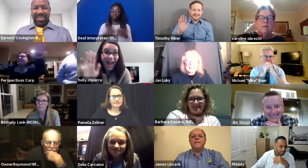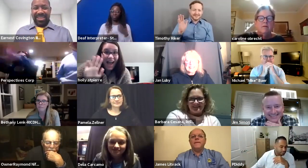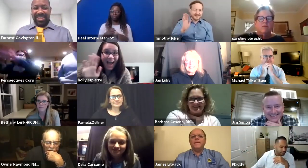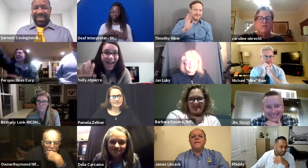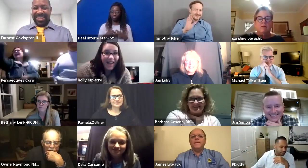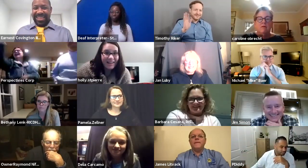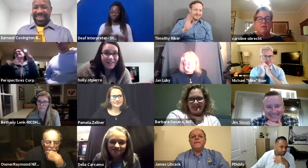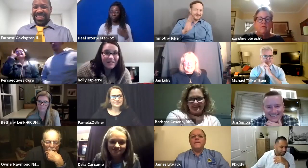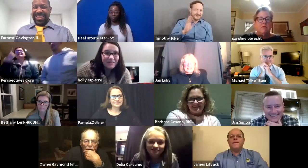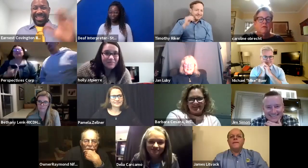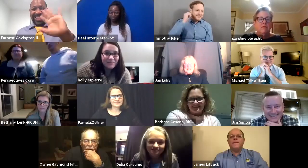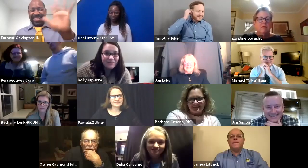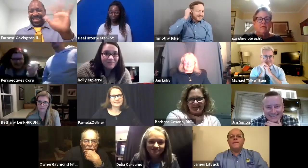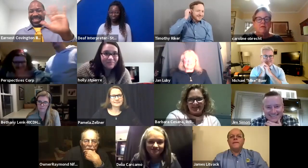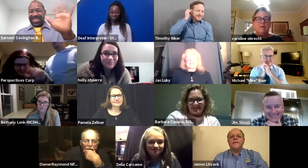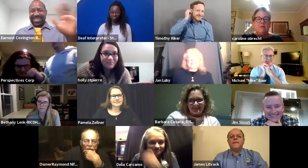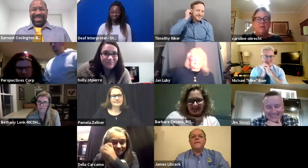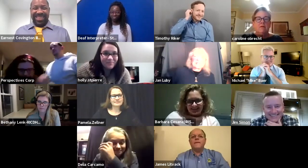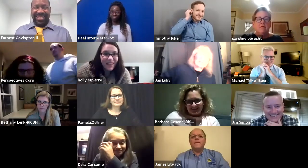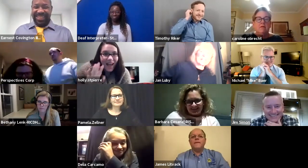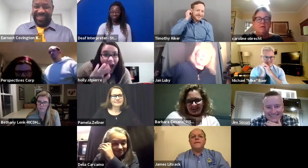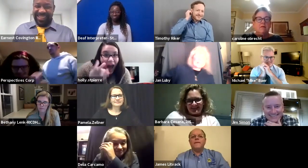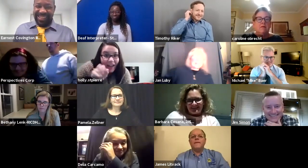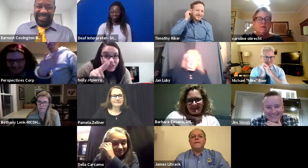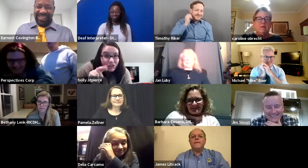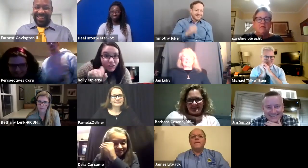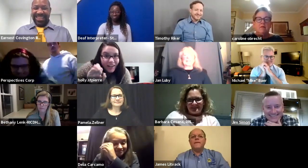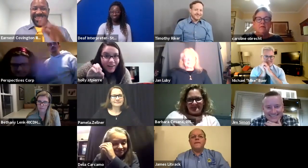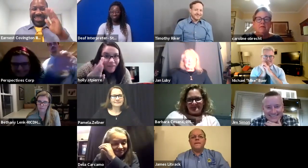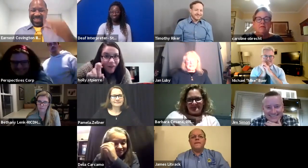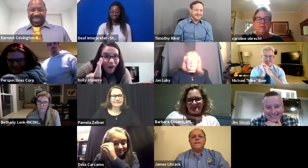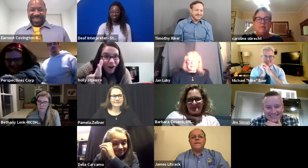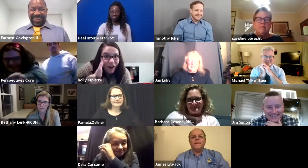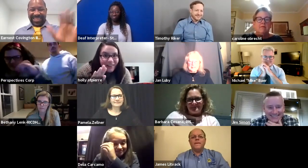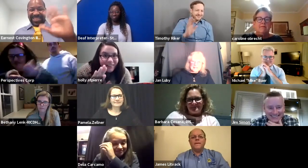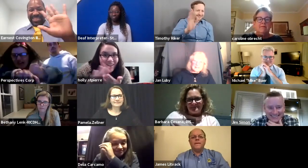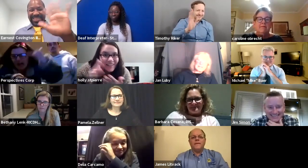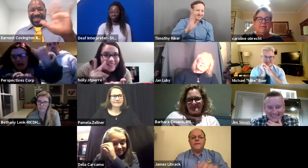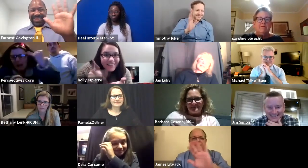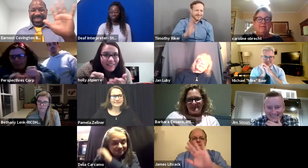want to thank all the commissioners who attended tonight. Tim saying yes. Thank you.